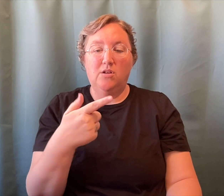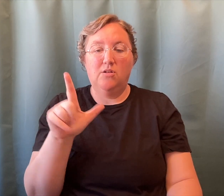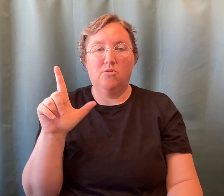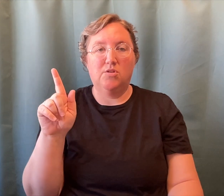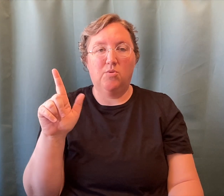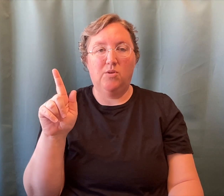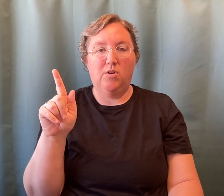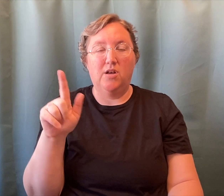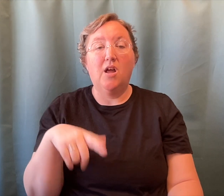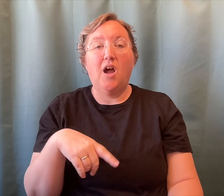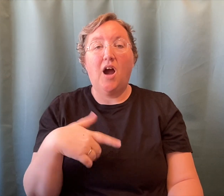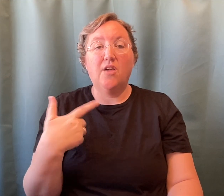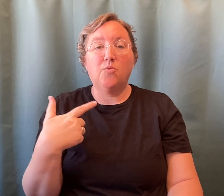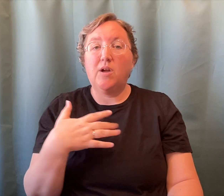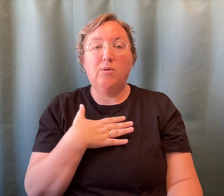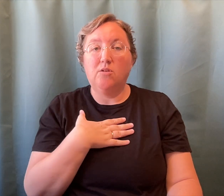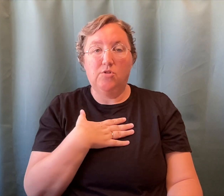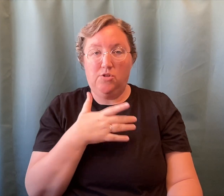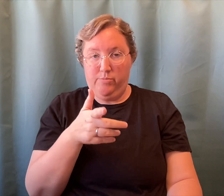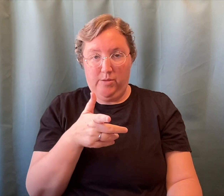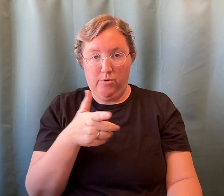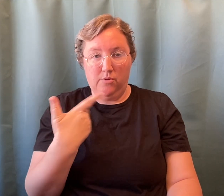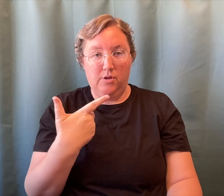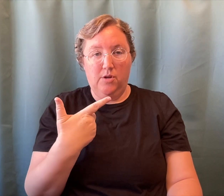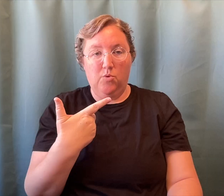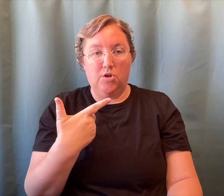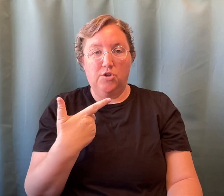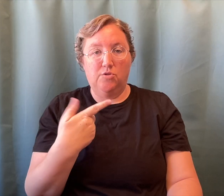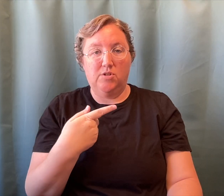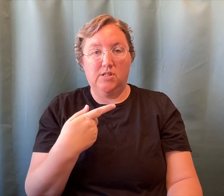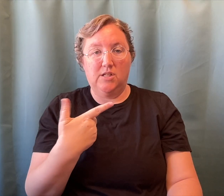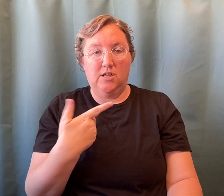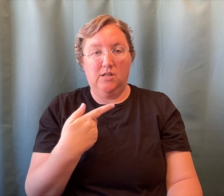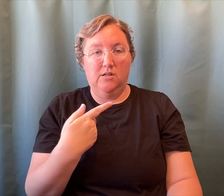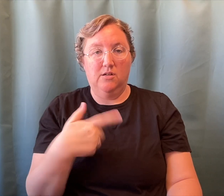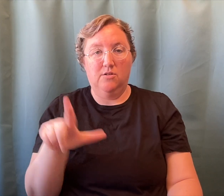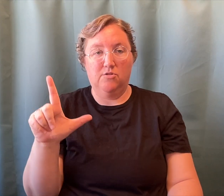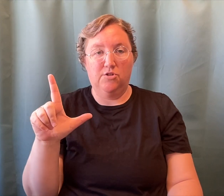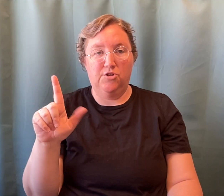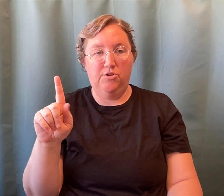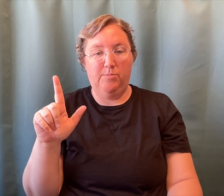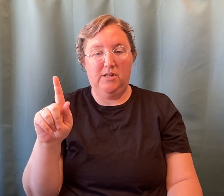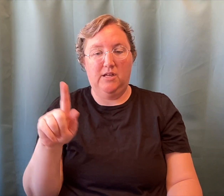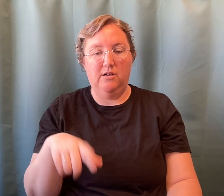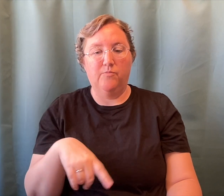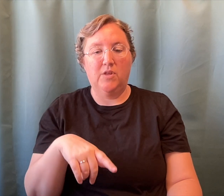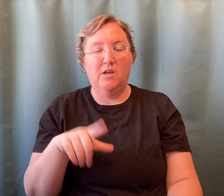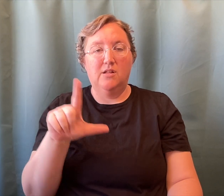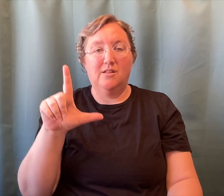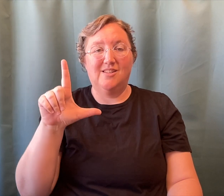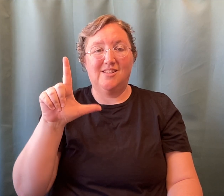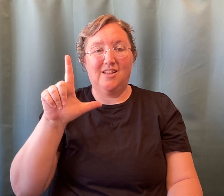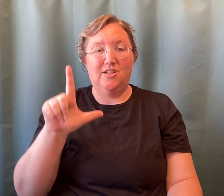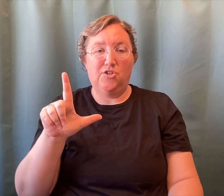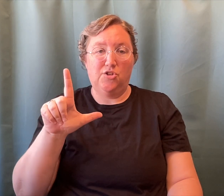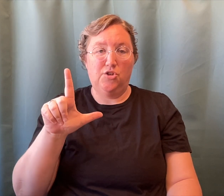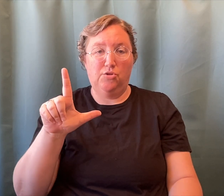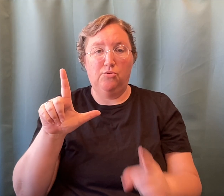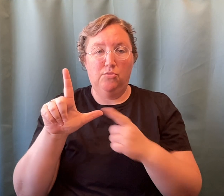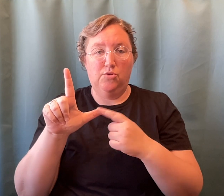or 21. Either way, we don't shoot people. We're going to shoot to the side or shoot up in the air. This is a sign 2,